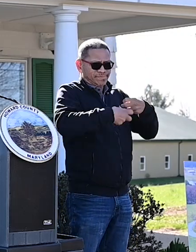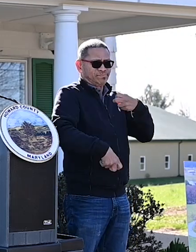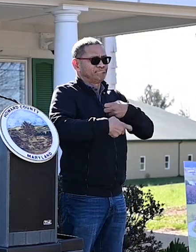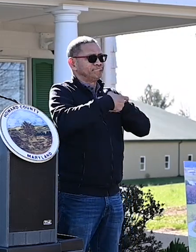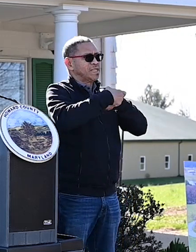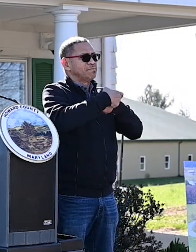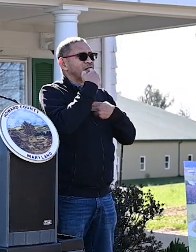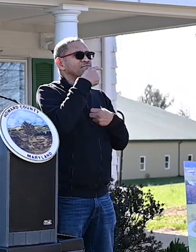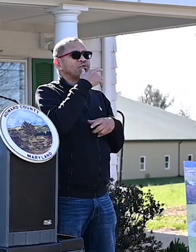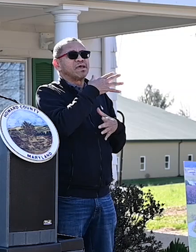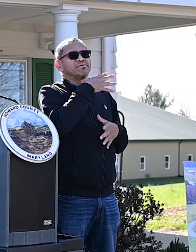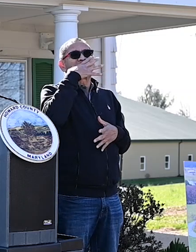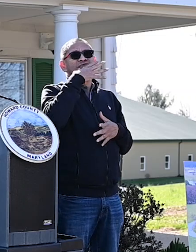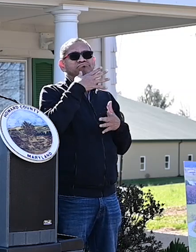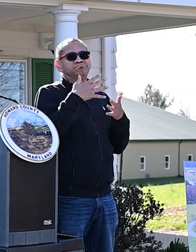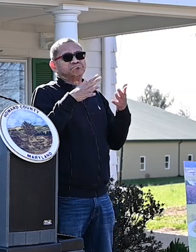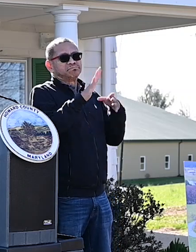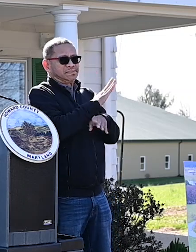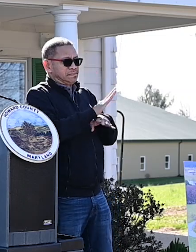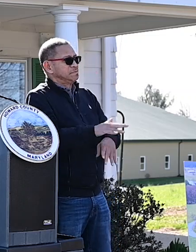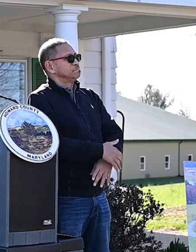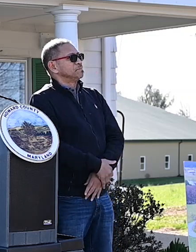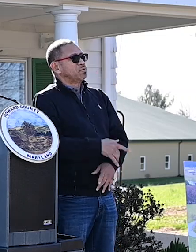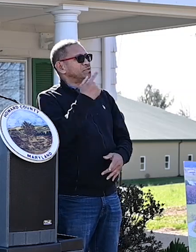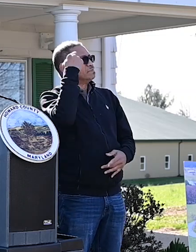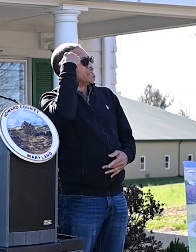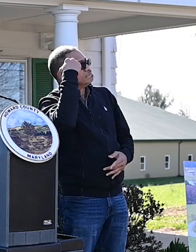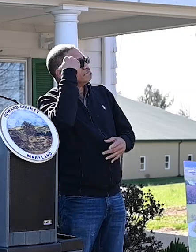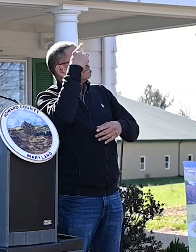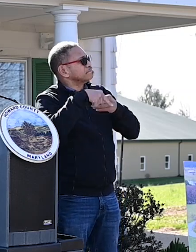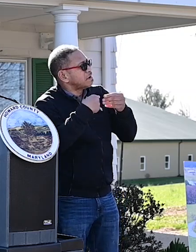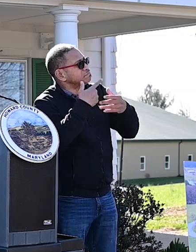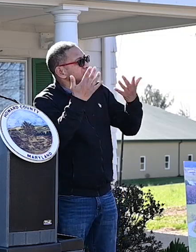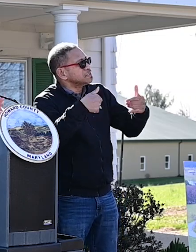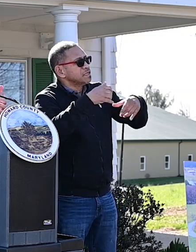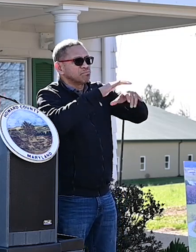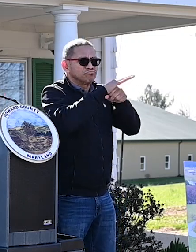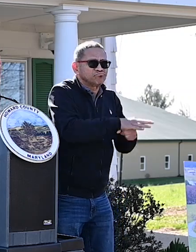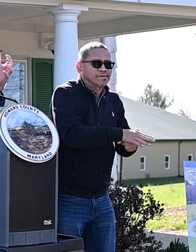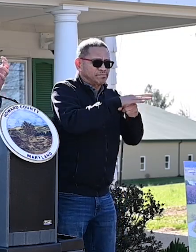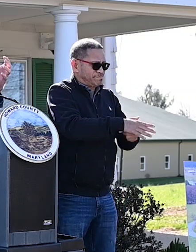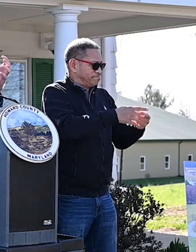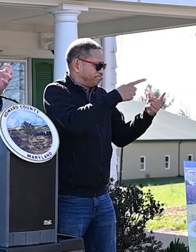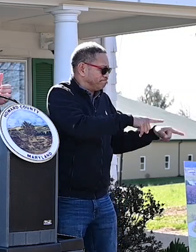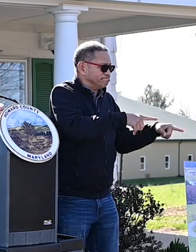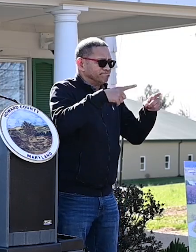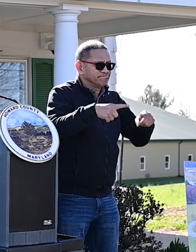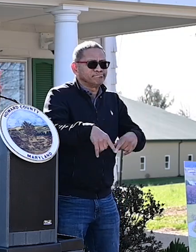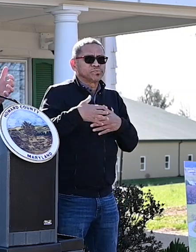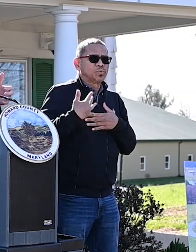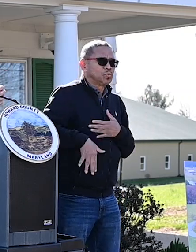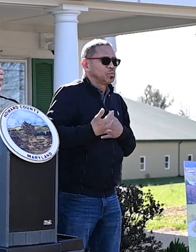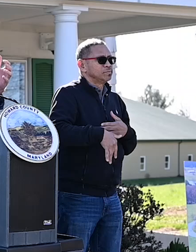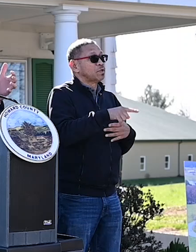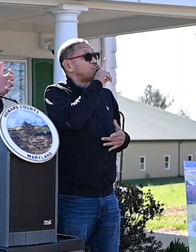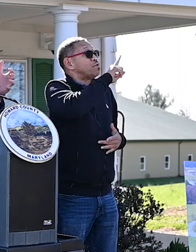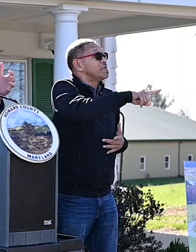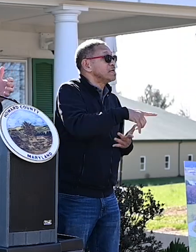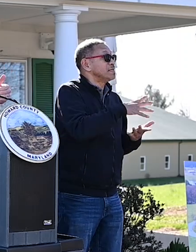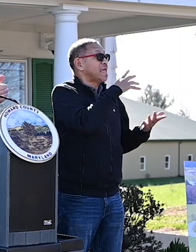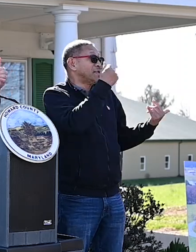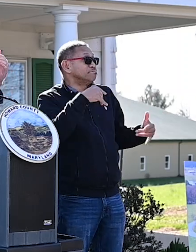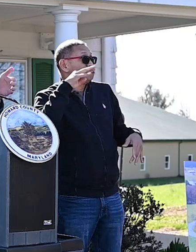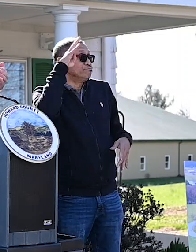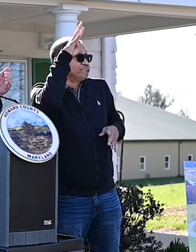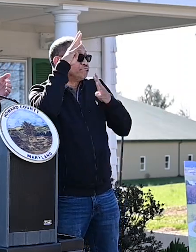time for the agricultural industry. When you think about all of the pressures that exist, real and